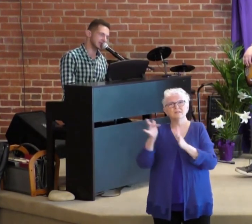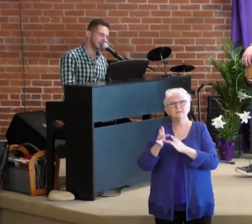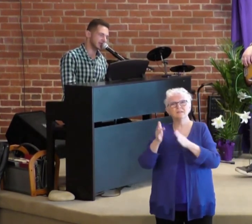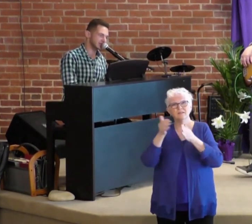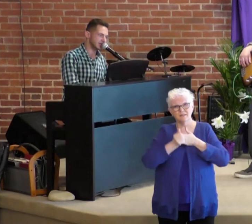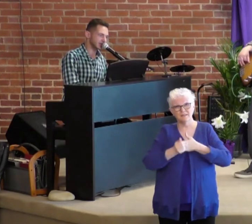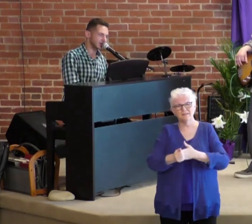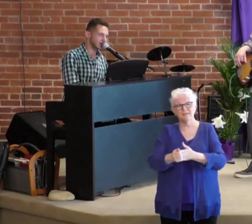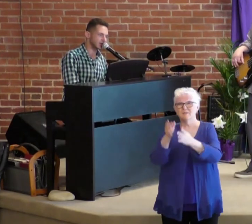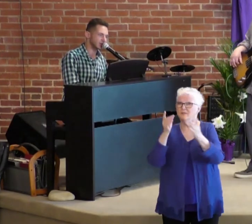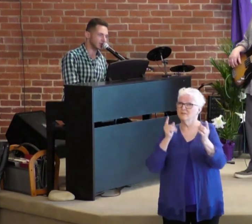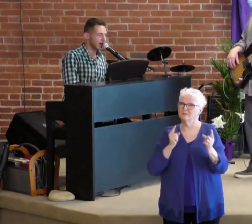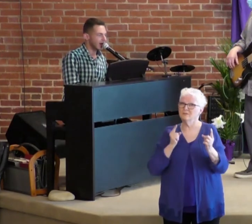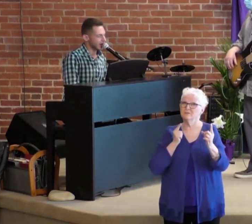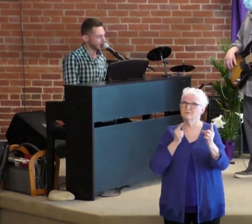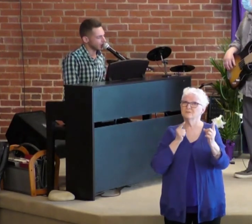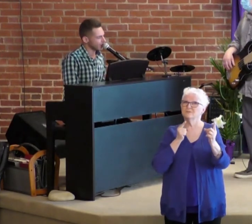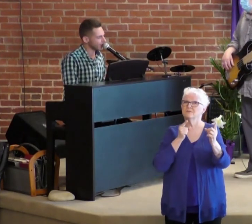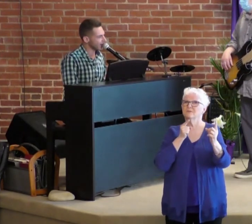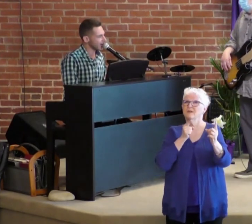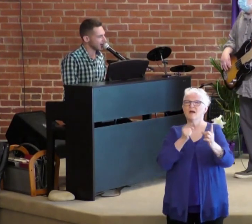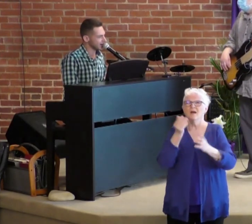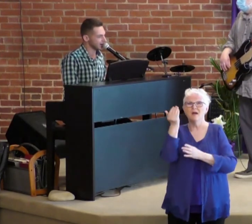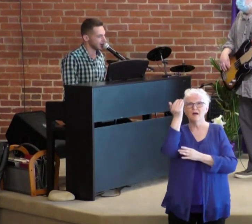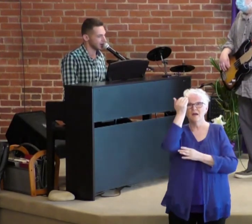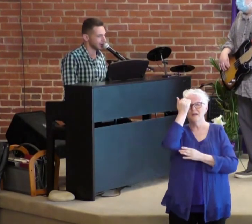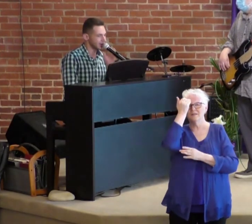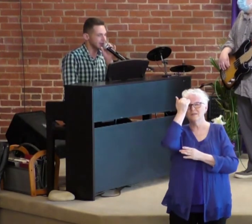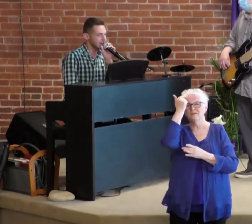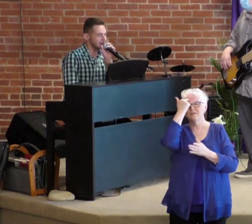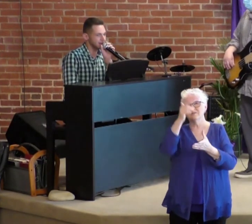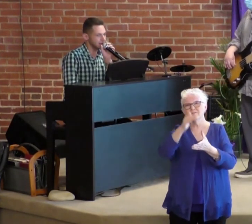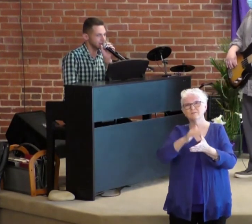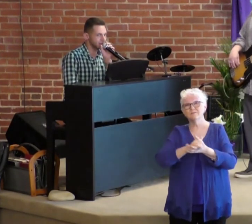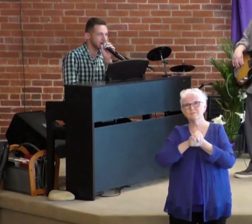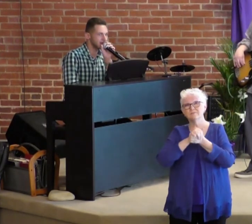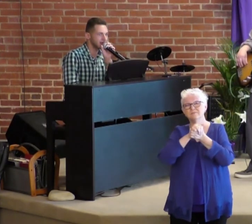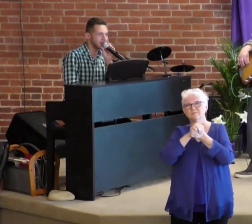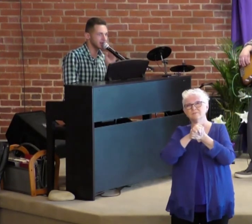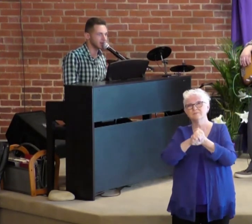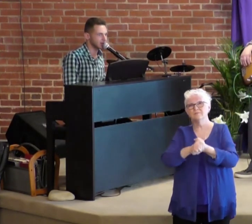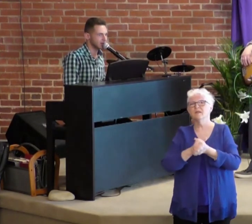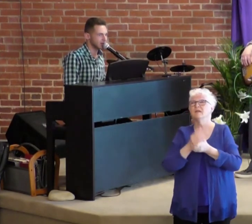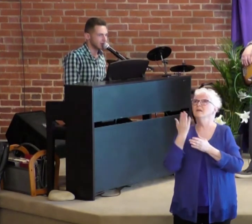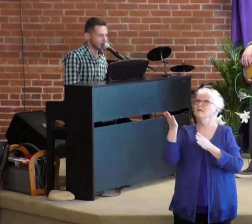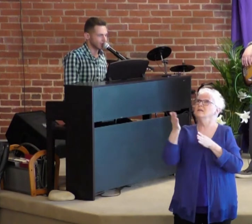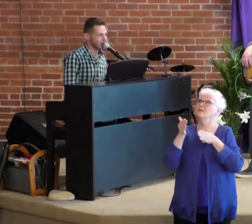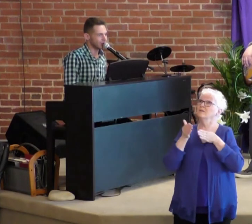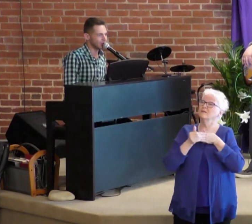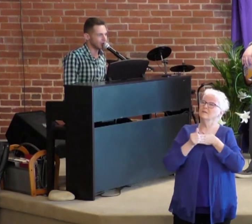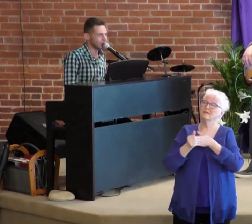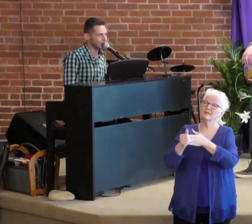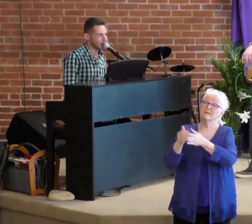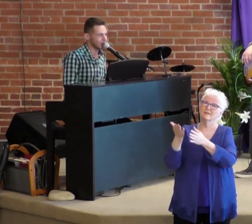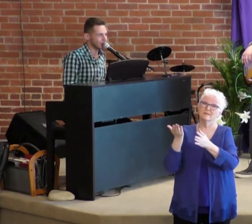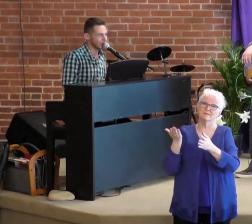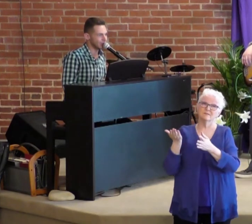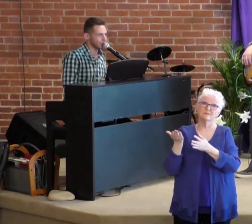Jesus leads me to, I know that He'll lead me